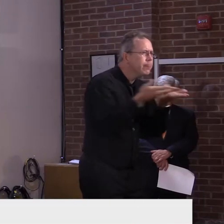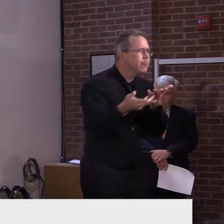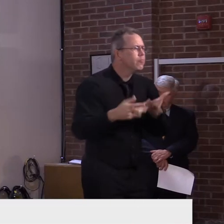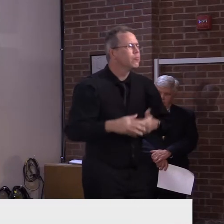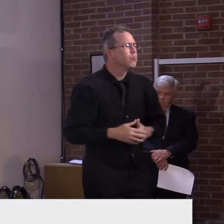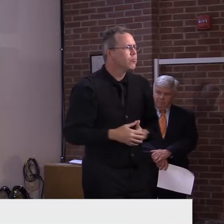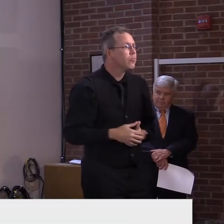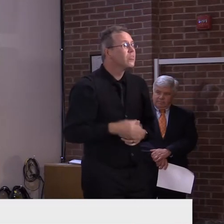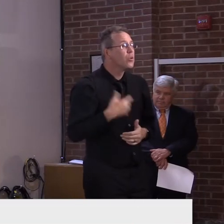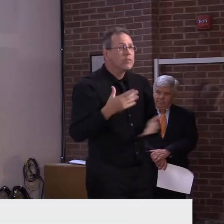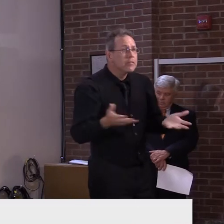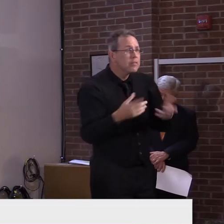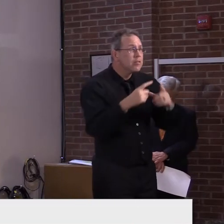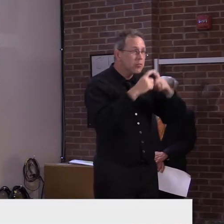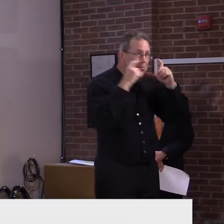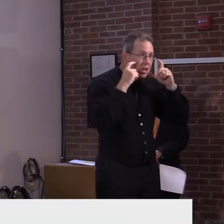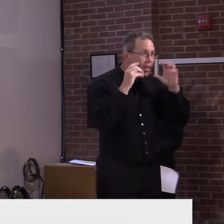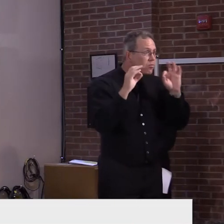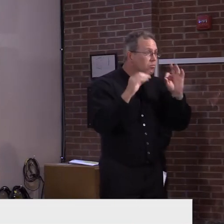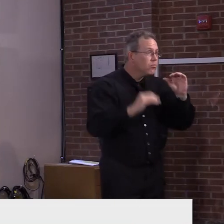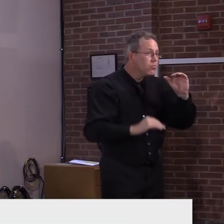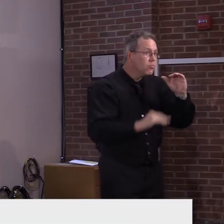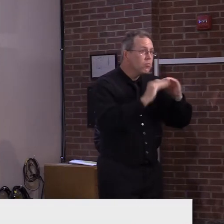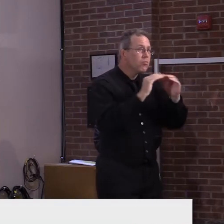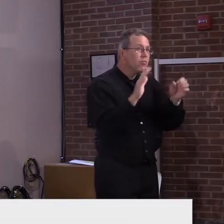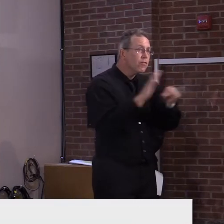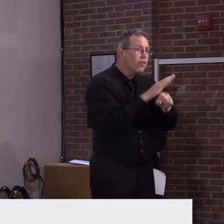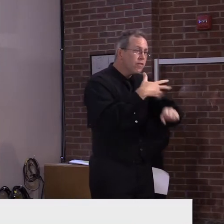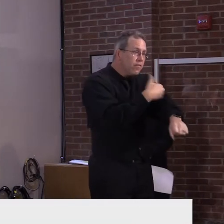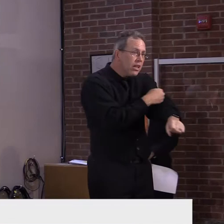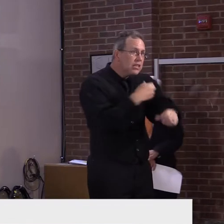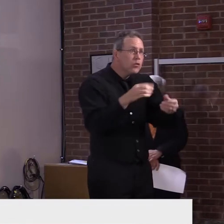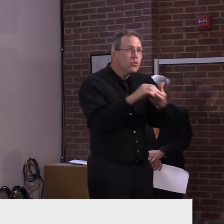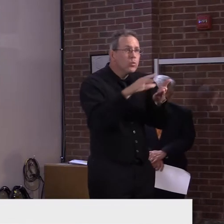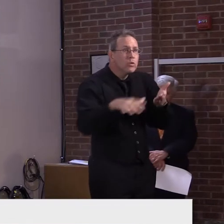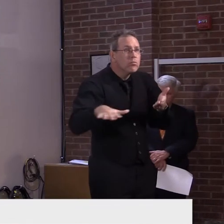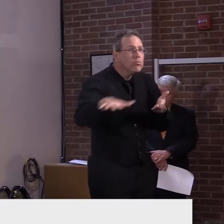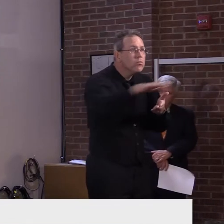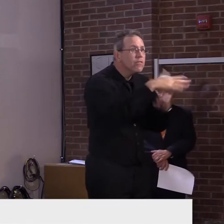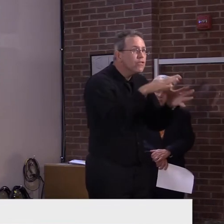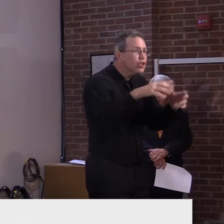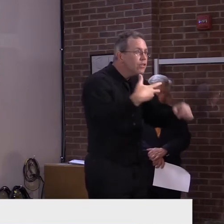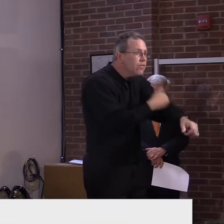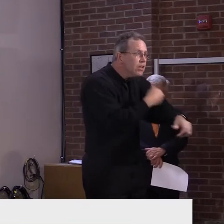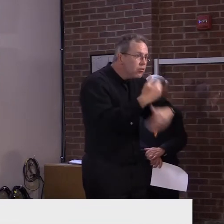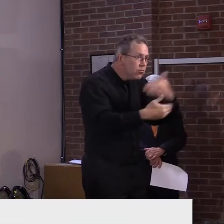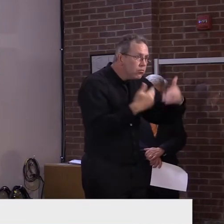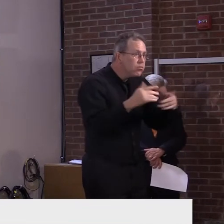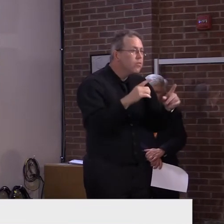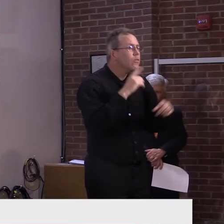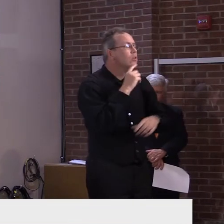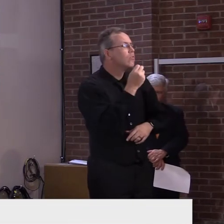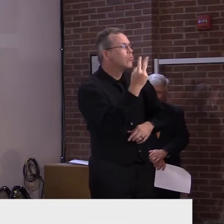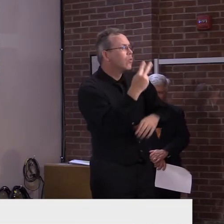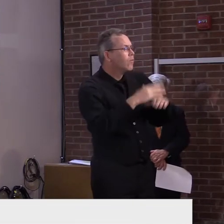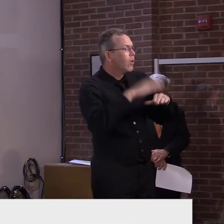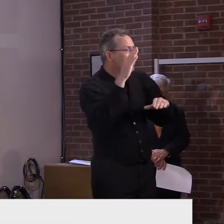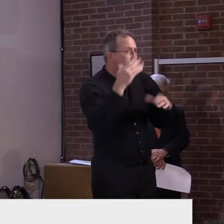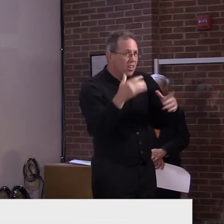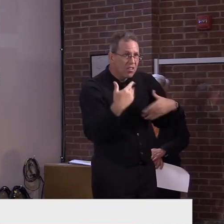After a rate of 80% has been reached among the eligible student population, masks are no longer required for eligible students and